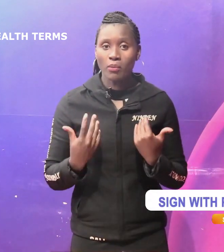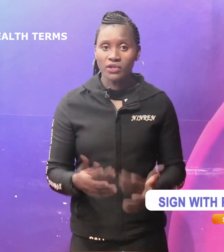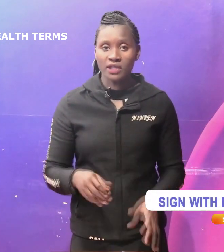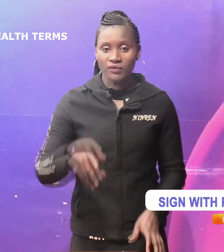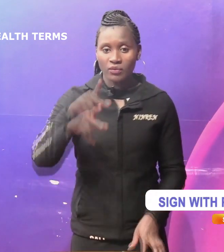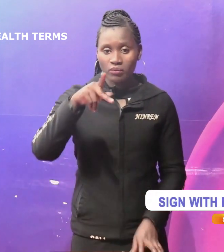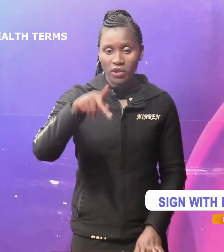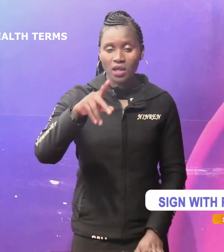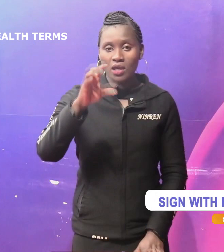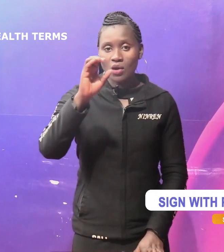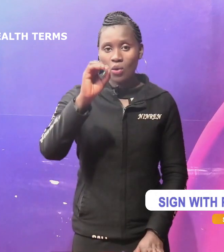positive,